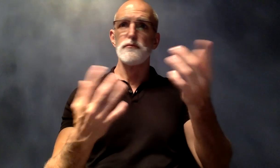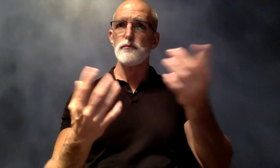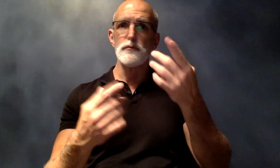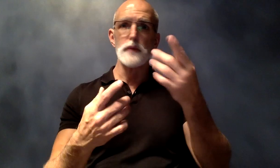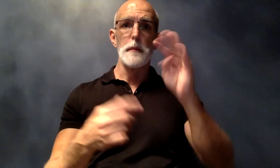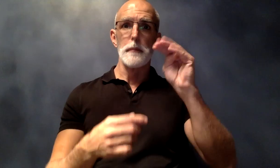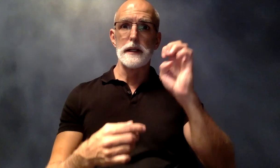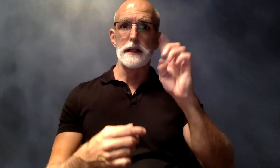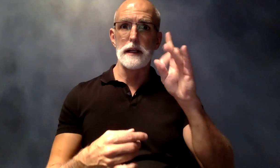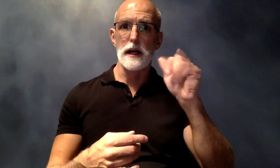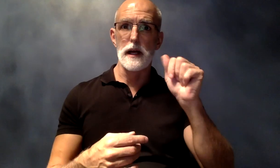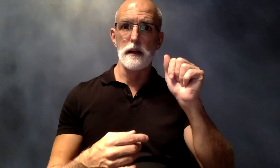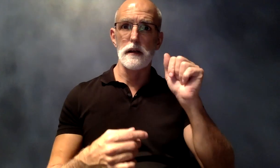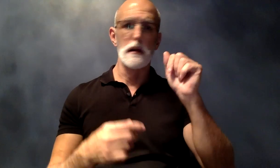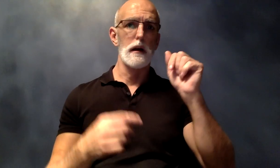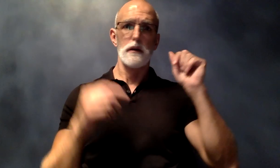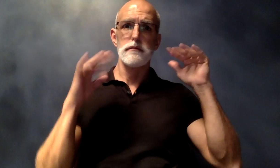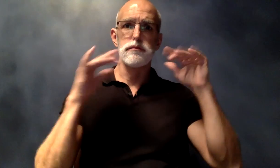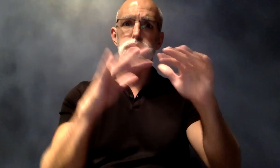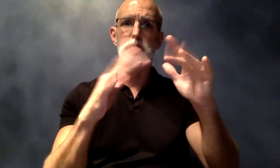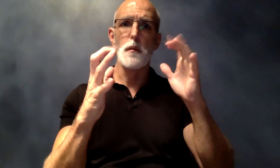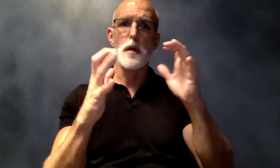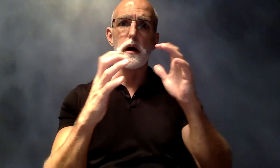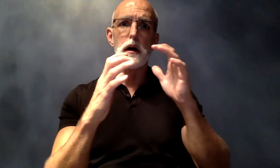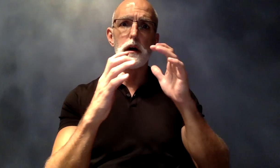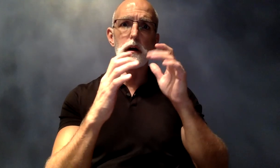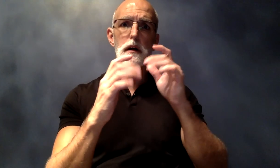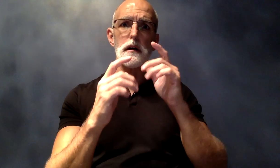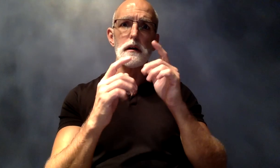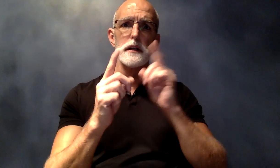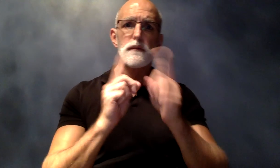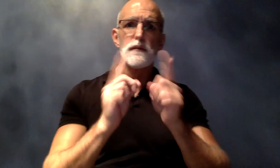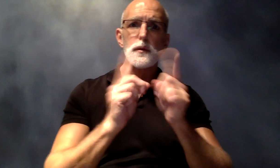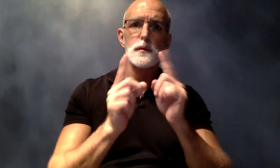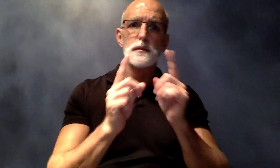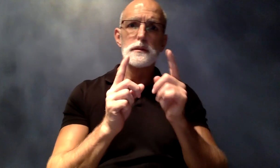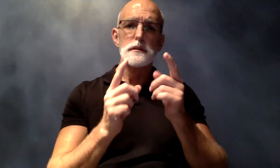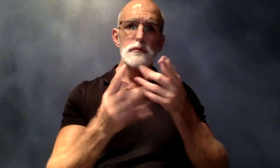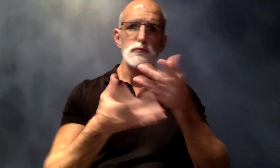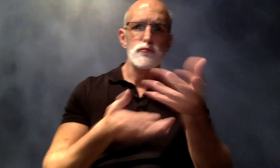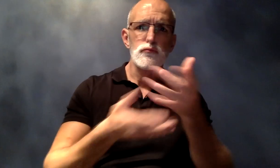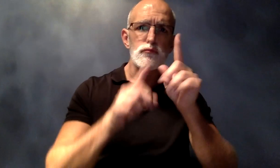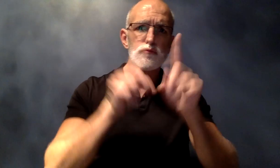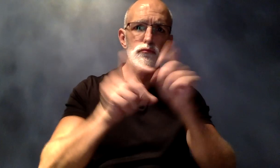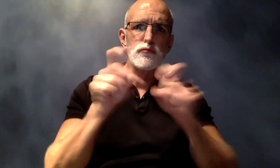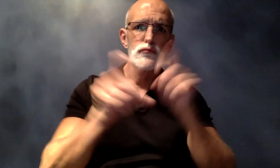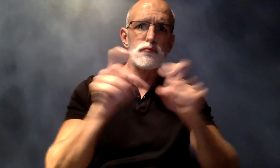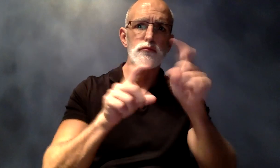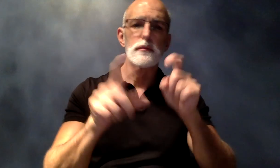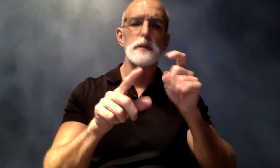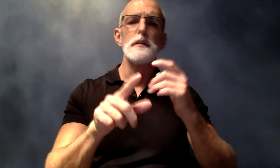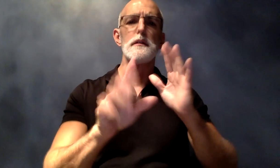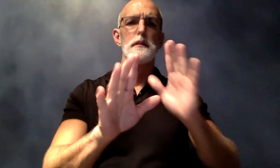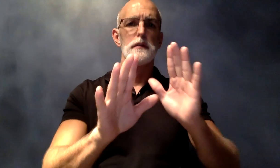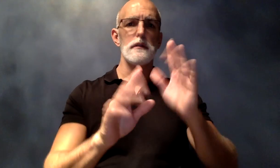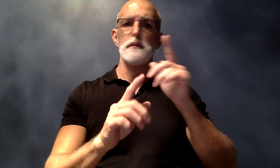Welcome back to the list. don't believe we're in it. Today we have a TV. One guy, five minutes,